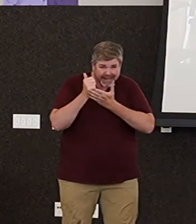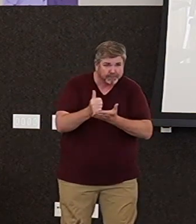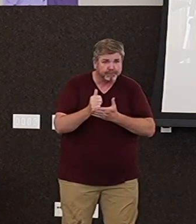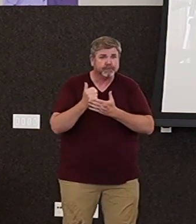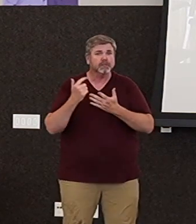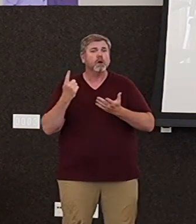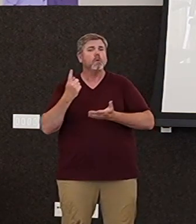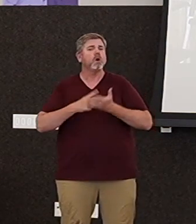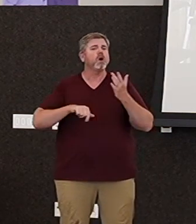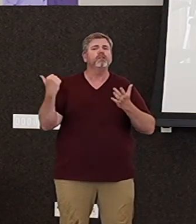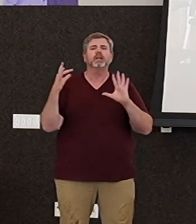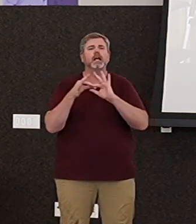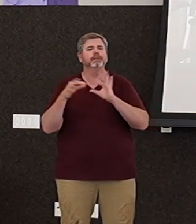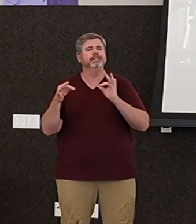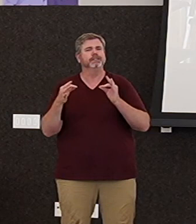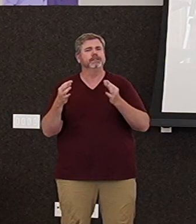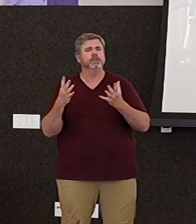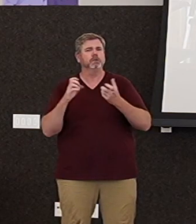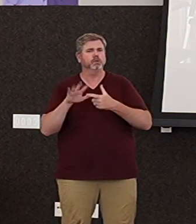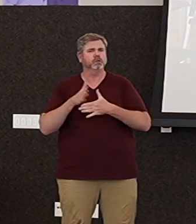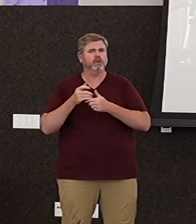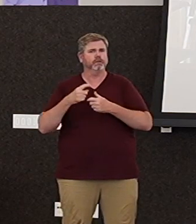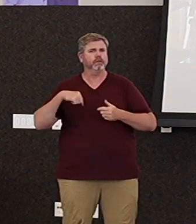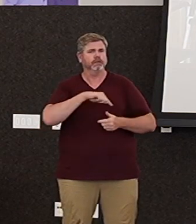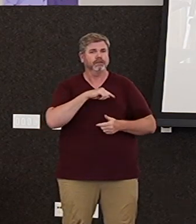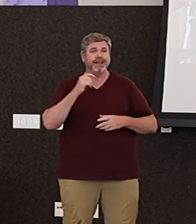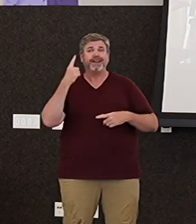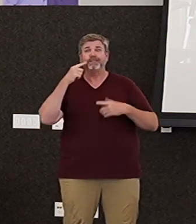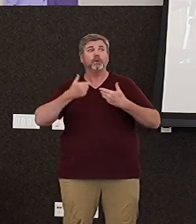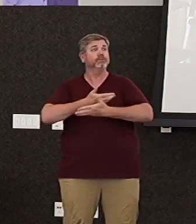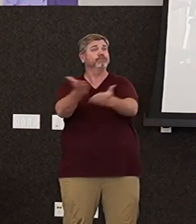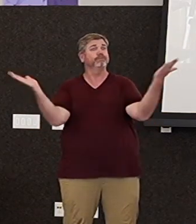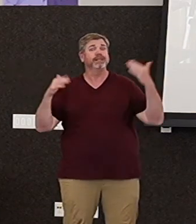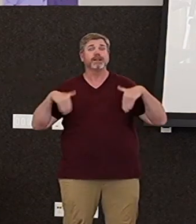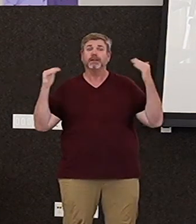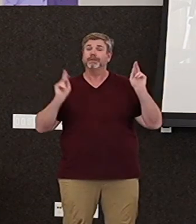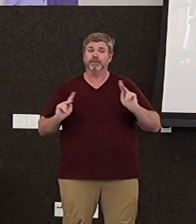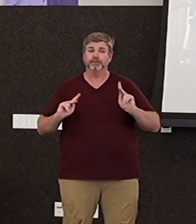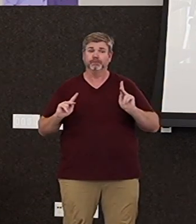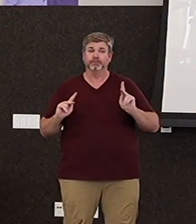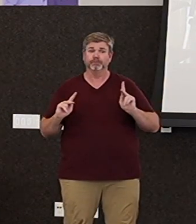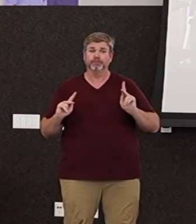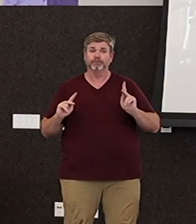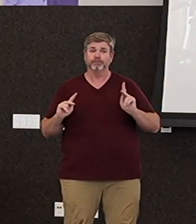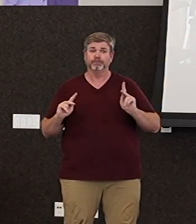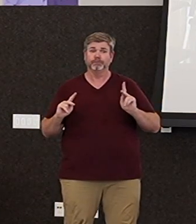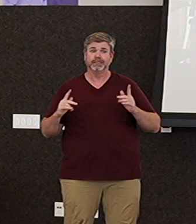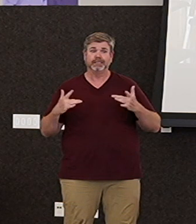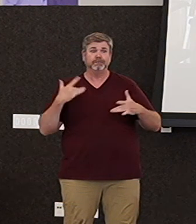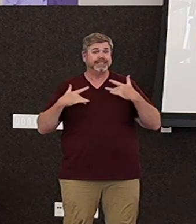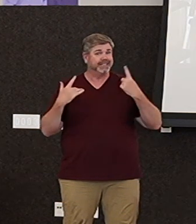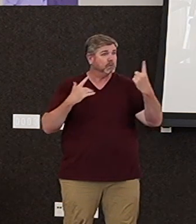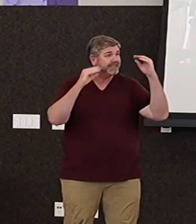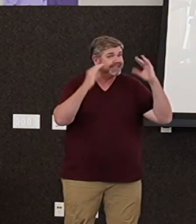to give us? I want to say to the young people here, you, and I'm so excited that your teacher brought you. Thank you for doing that.